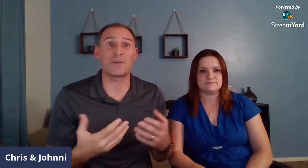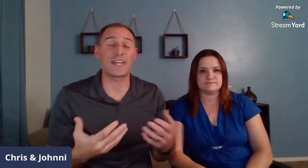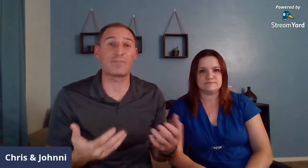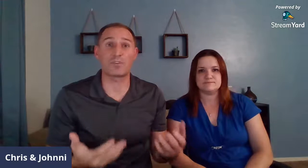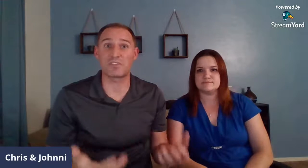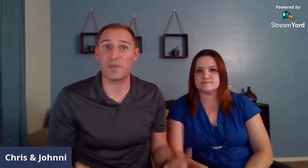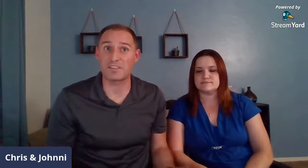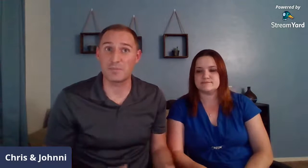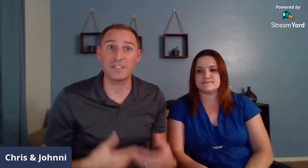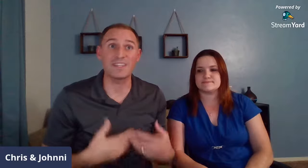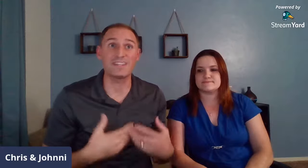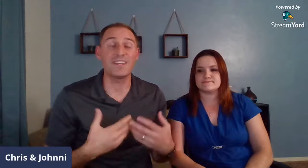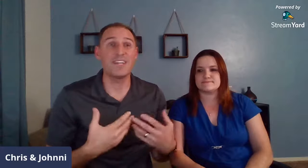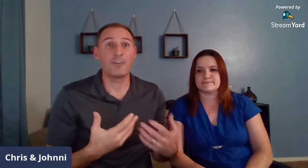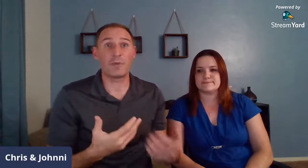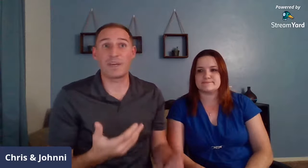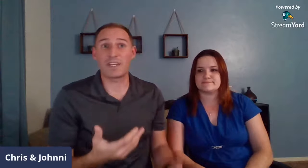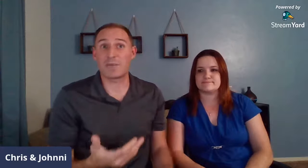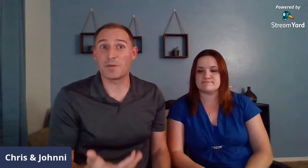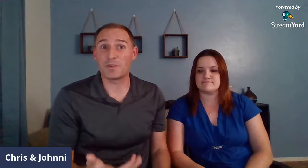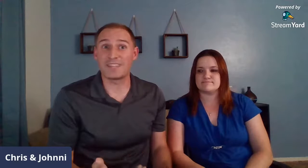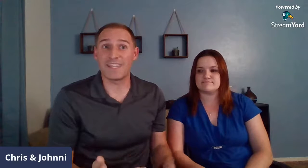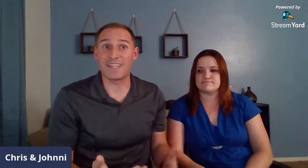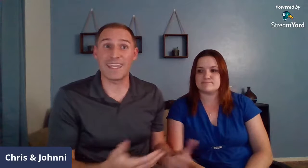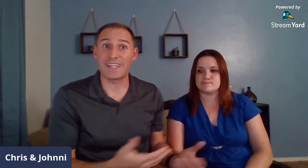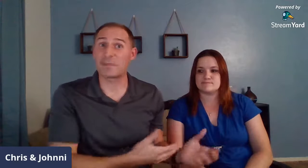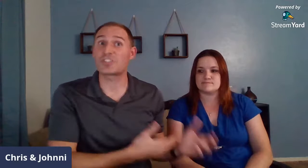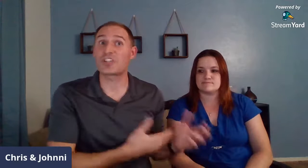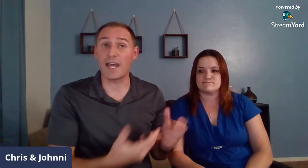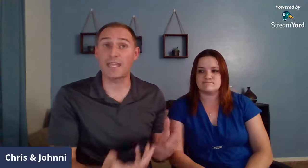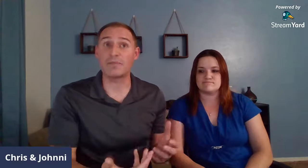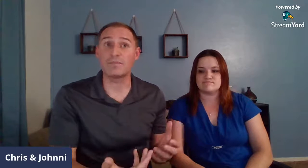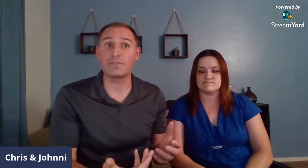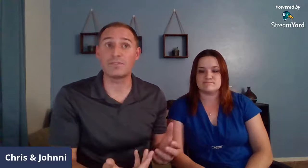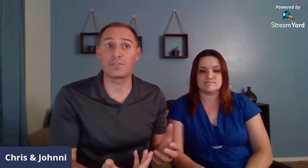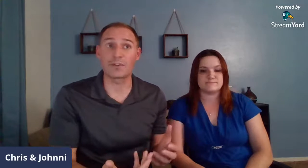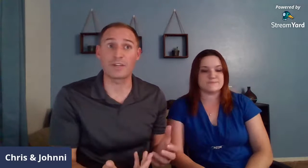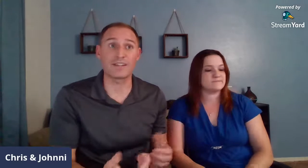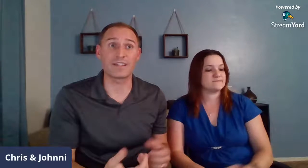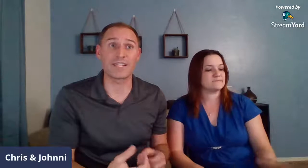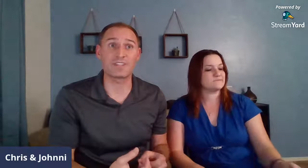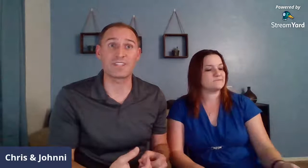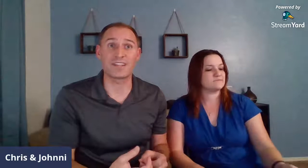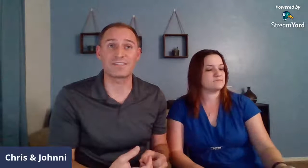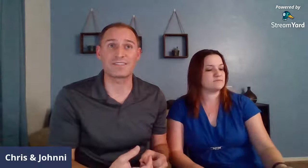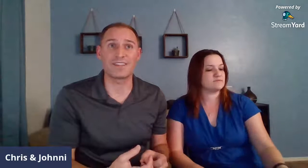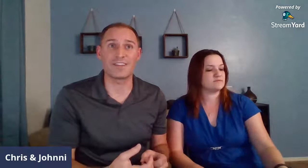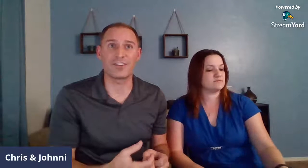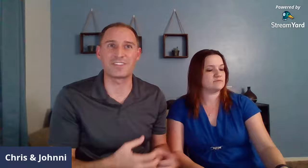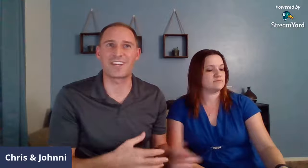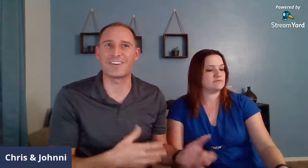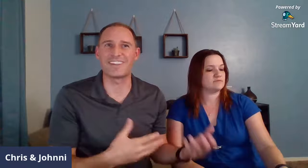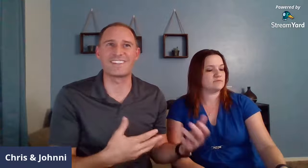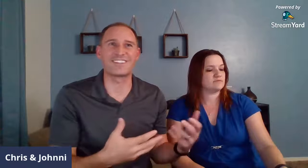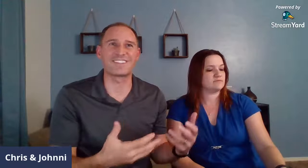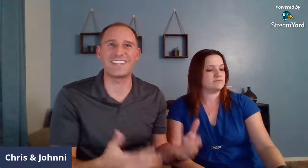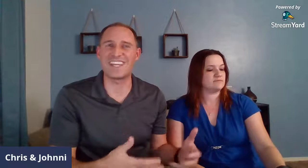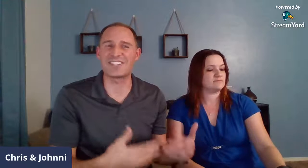have more responsibilities. We might not be able to dedicate as much time to learning the language as those that are in their teenage years